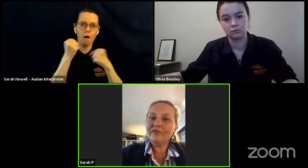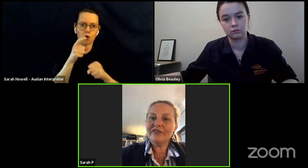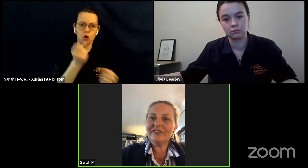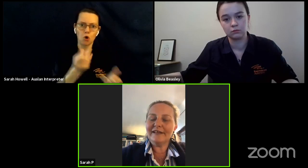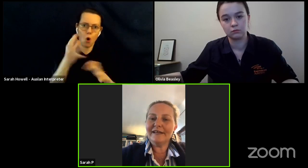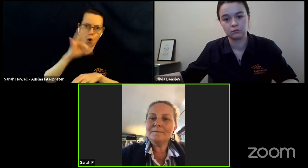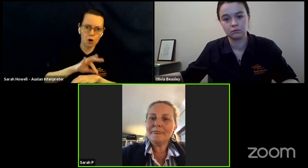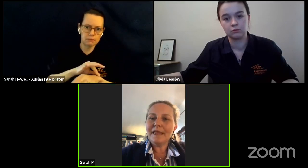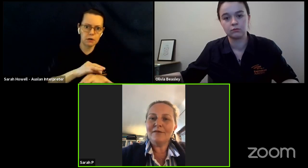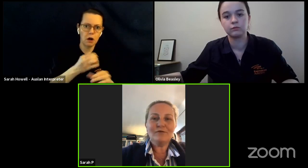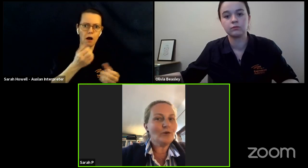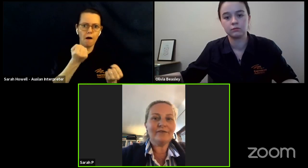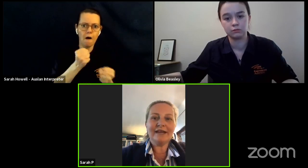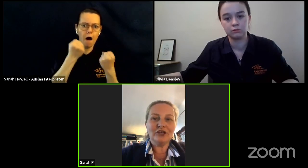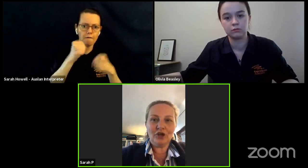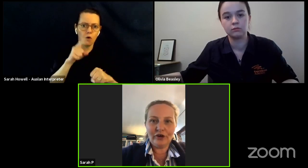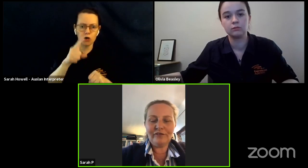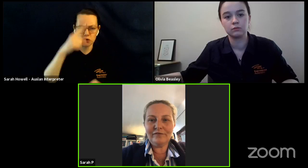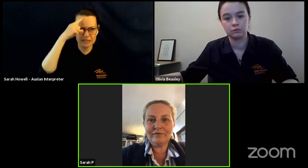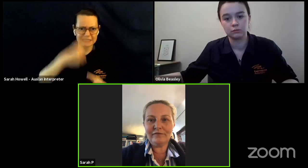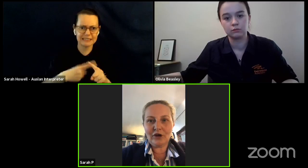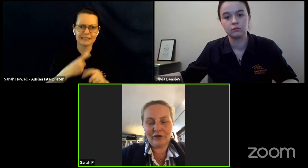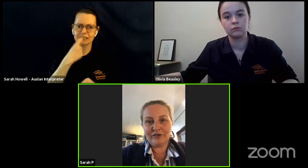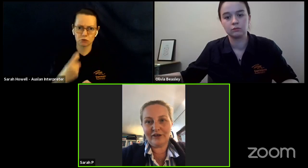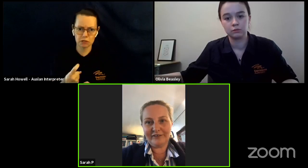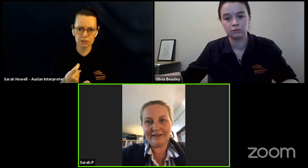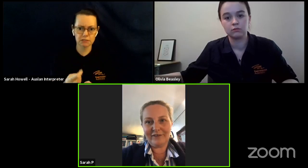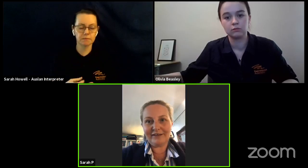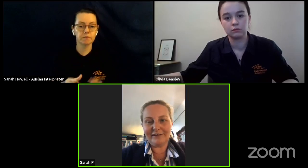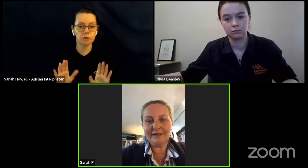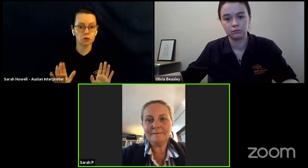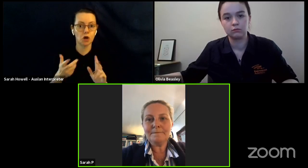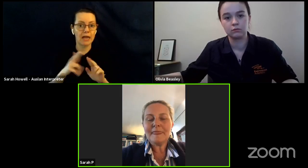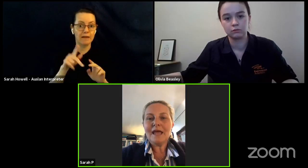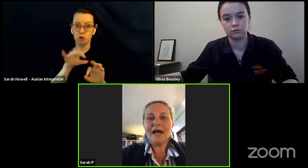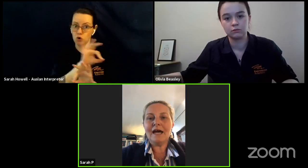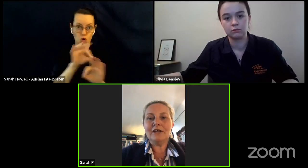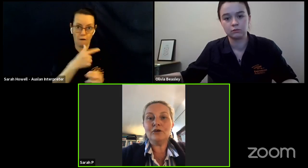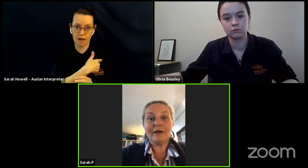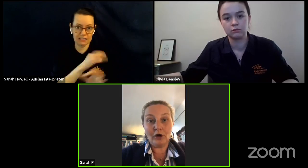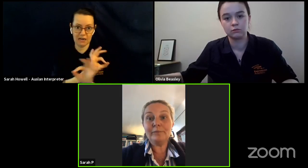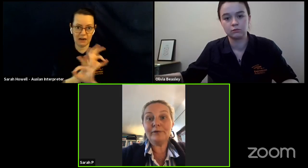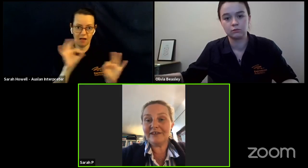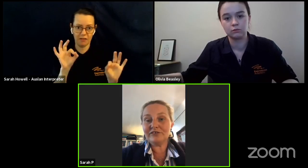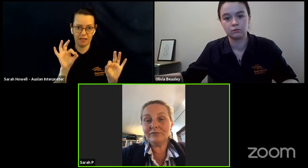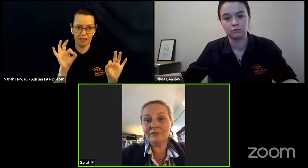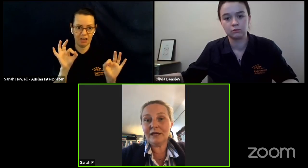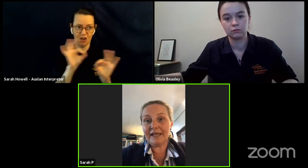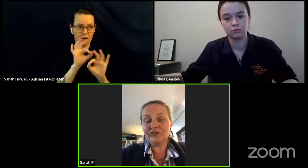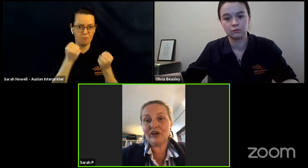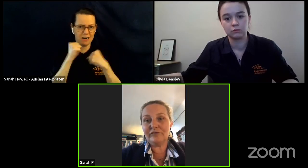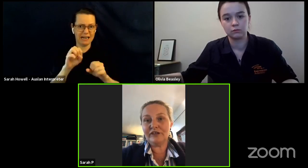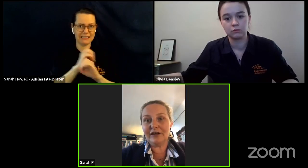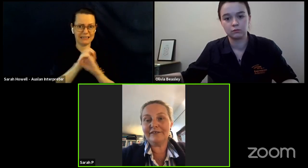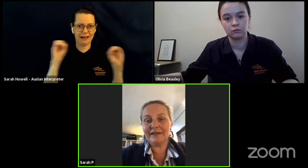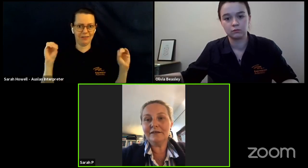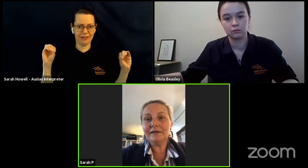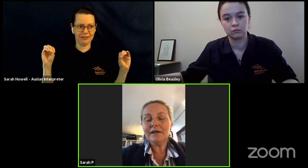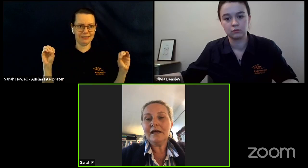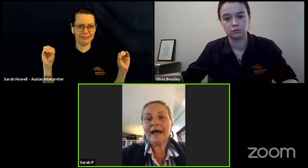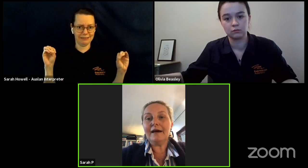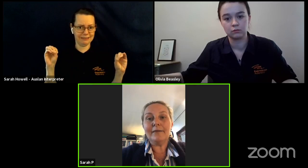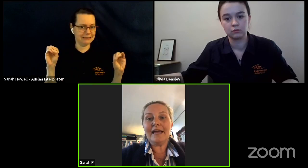So obviously, if you have had no COVID-19 vaccine, you have no protection against